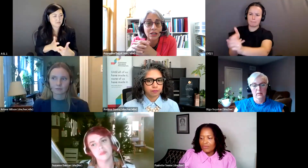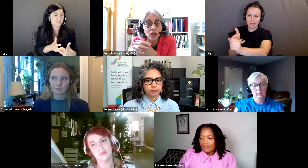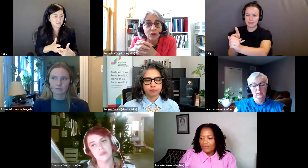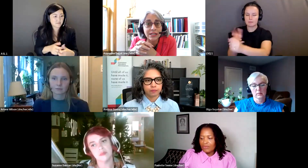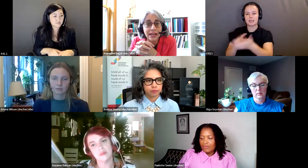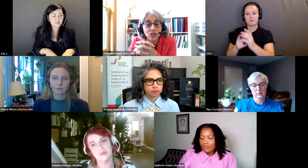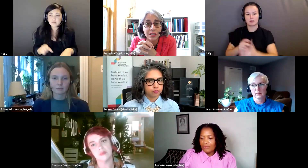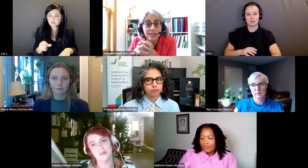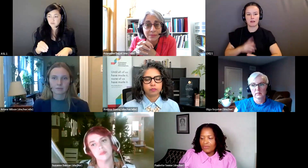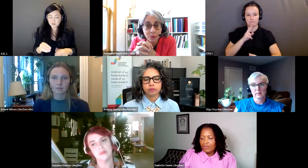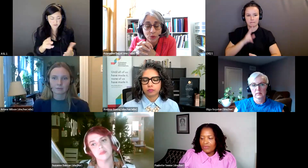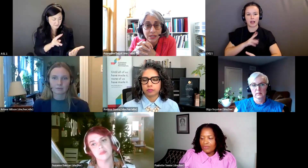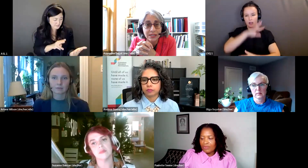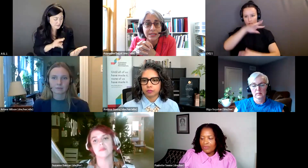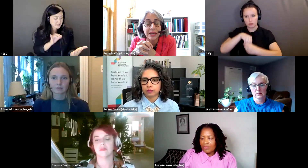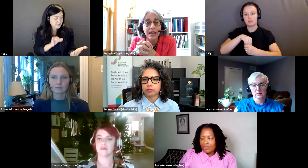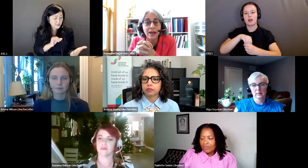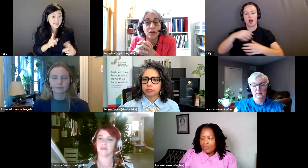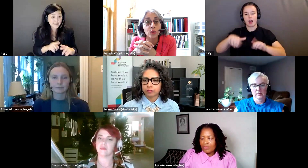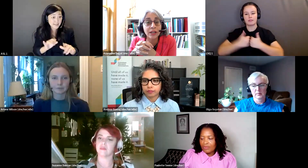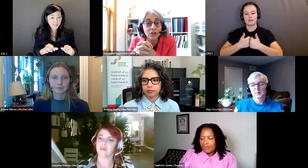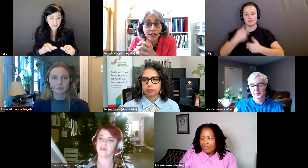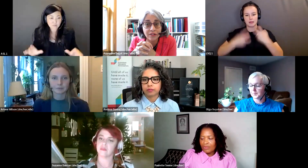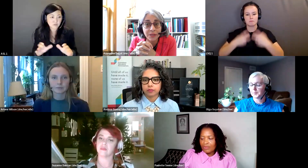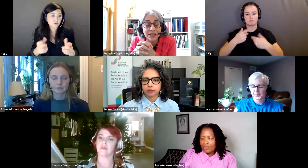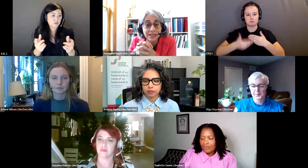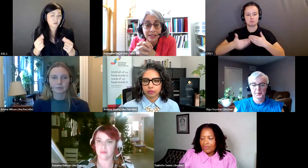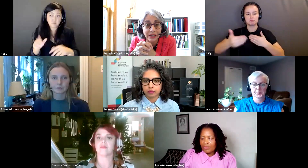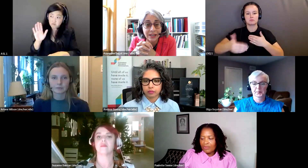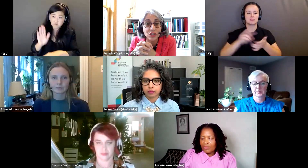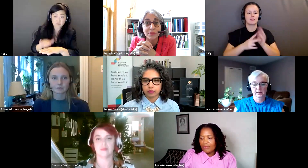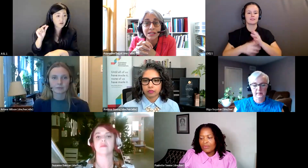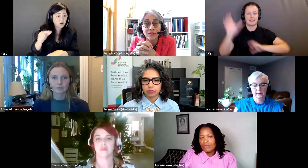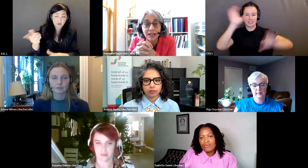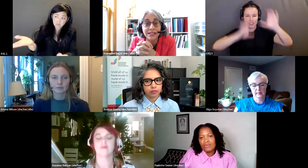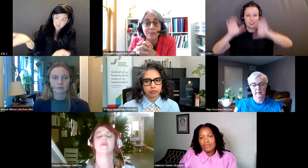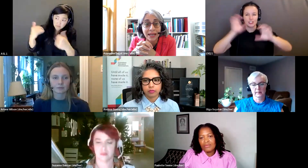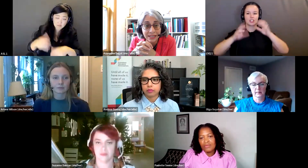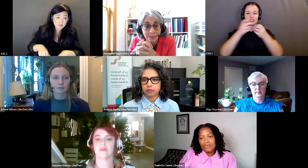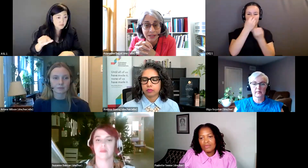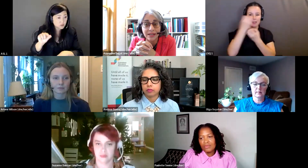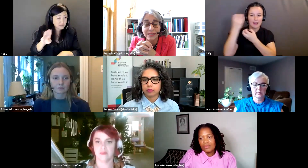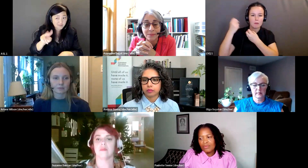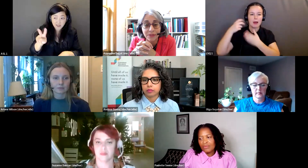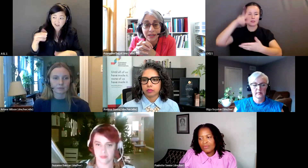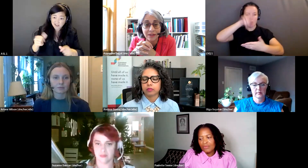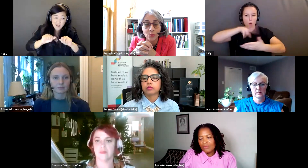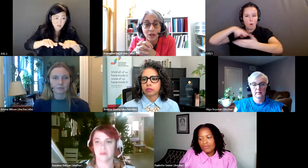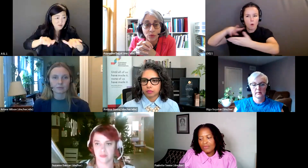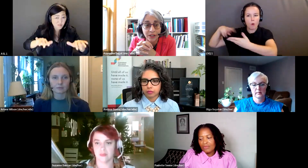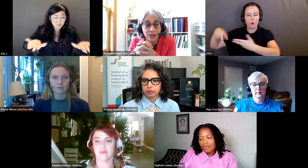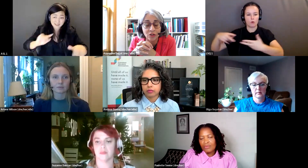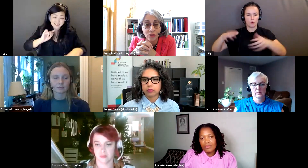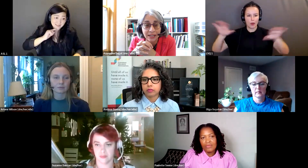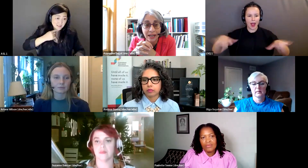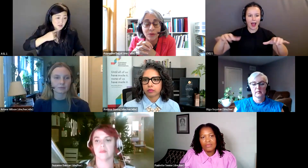and taking concrete action is important. Calling on your government to declare gender-based violence a pandemic, that is something that we